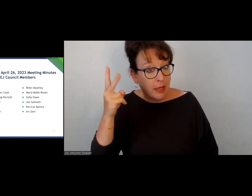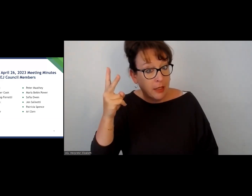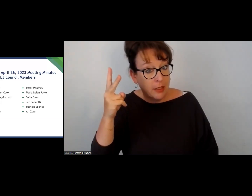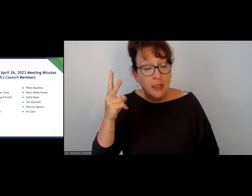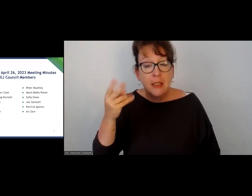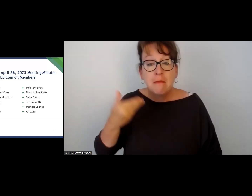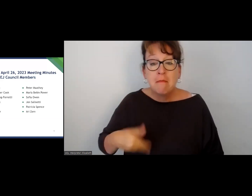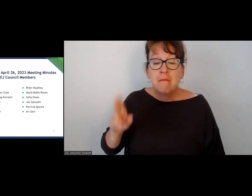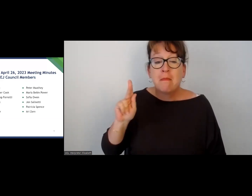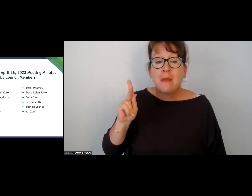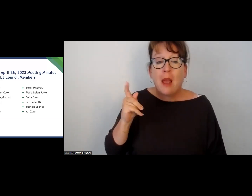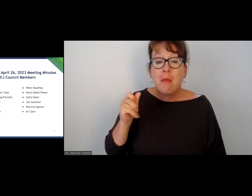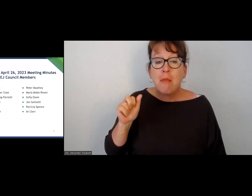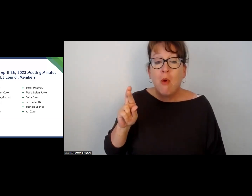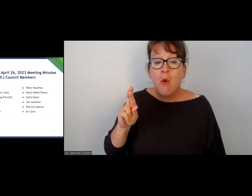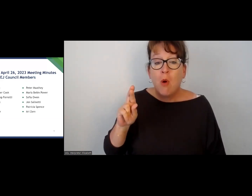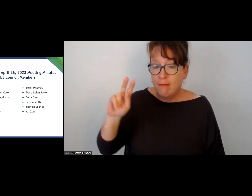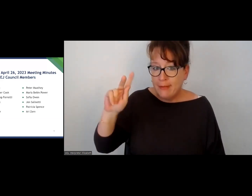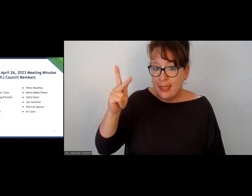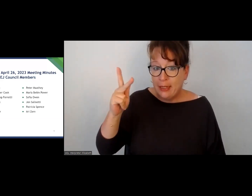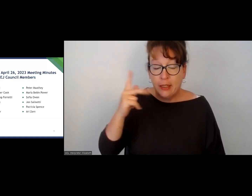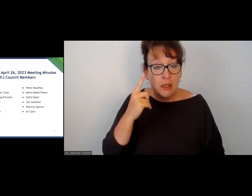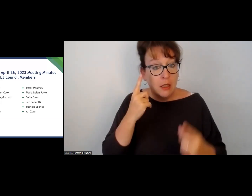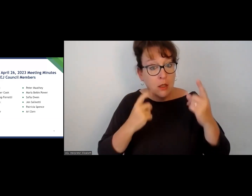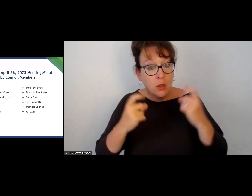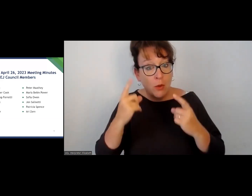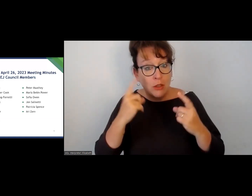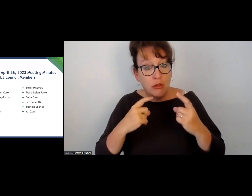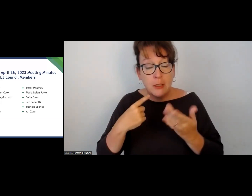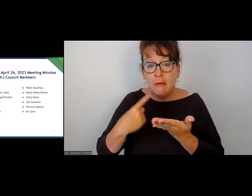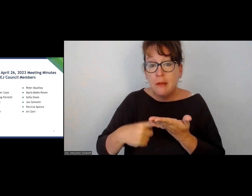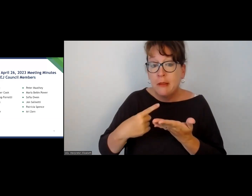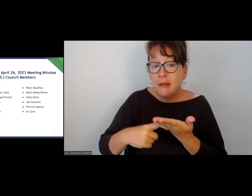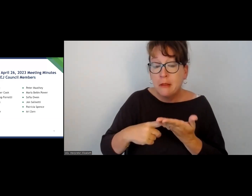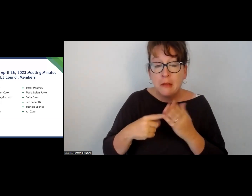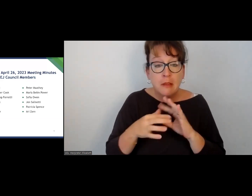Second. Any questions or discussion comments?